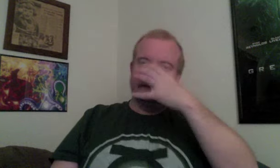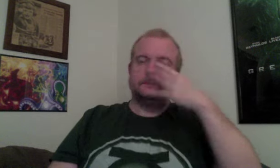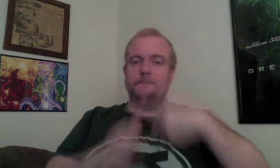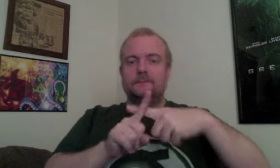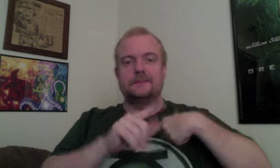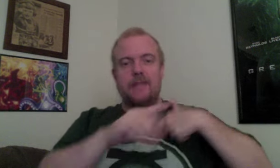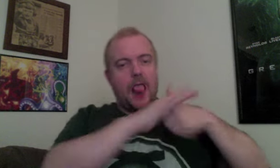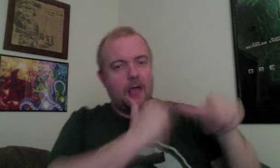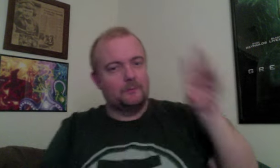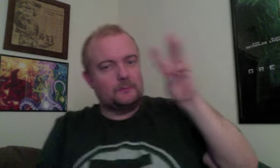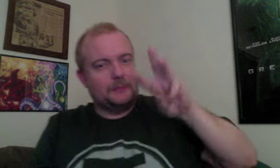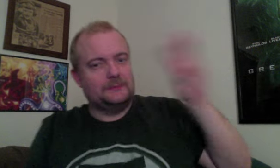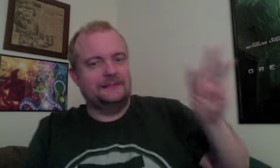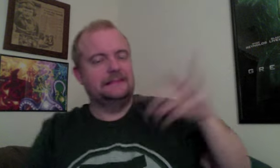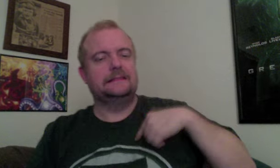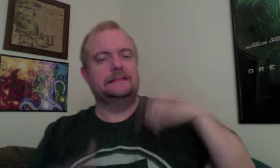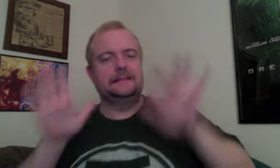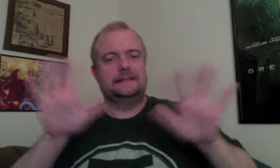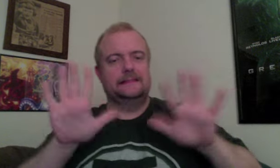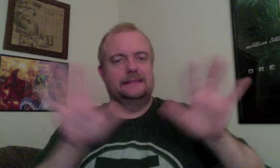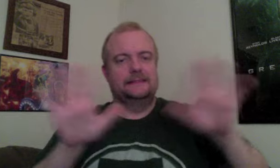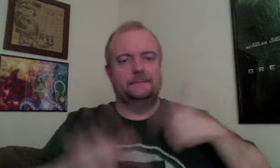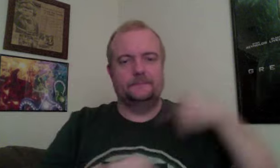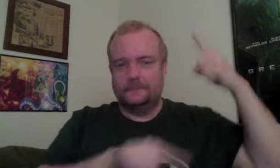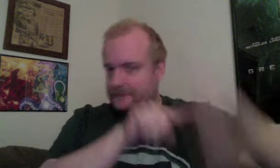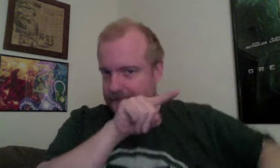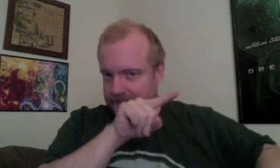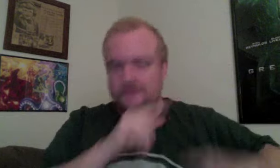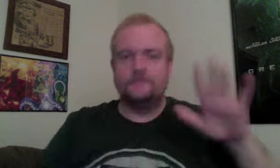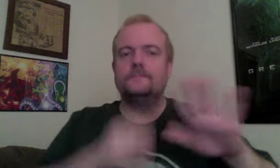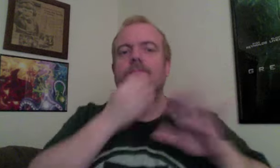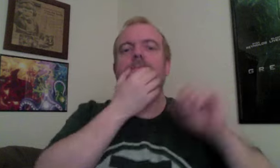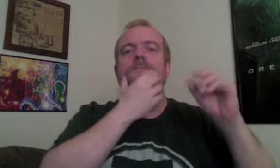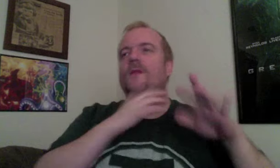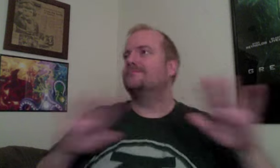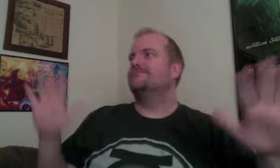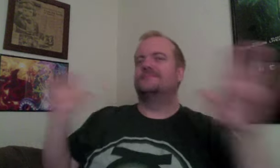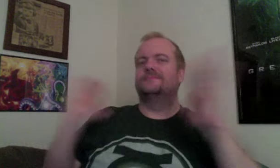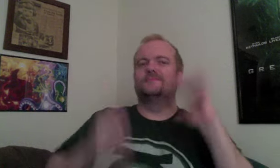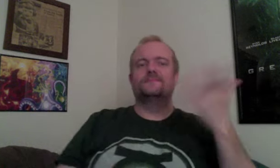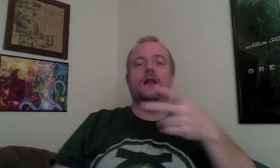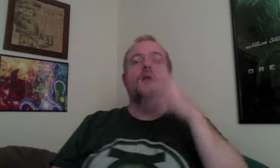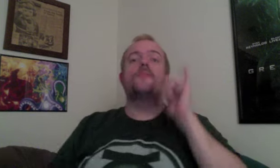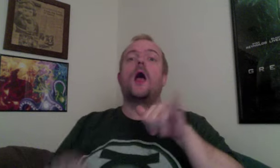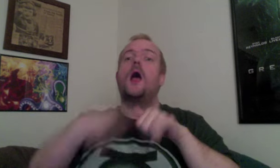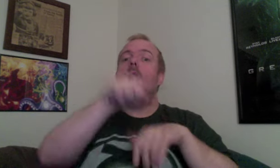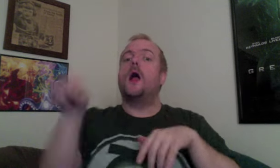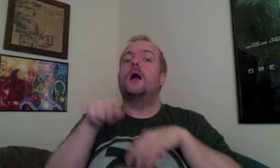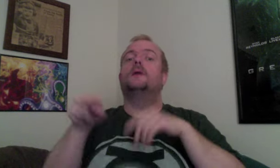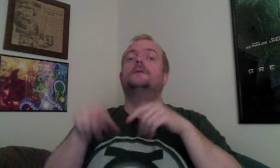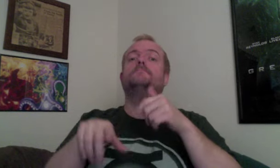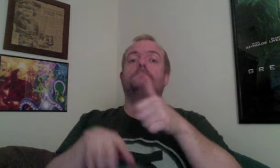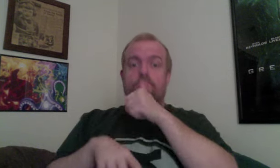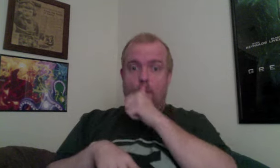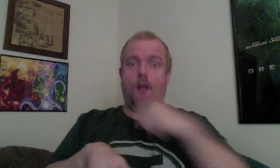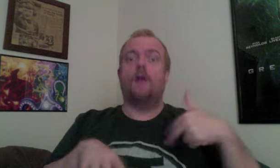When God speaks from the burning bush, God tells Moses to return to Egypt to lead the enslaved Hebrews to freedom.